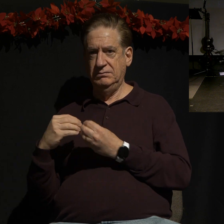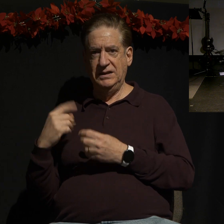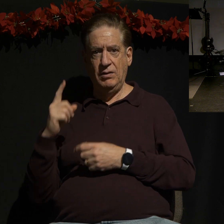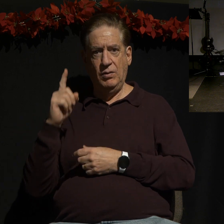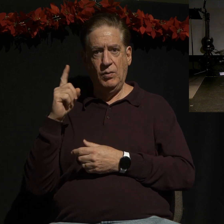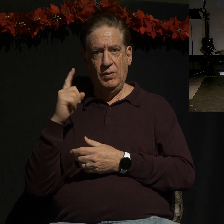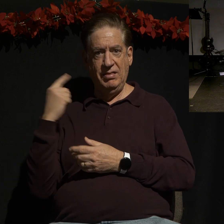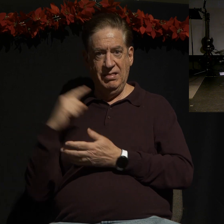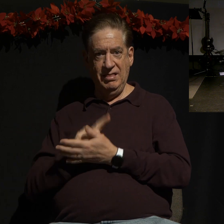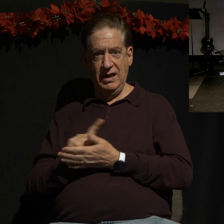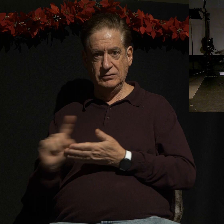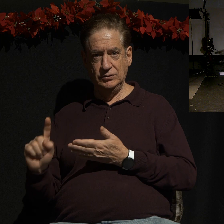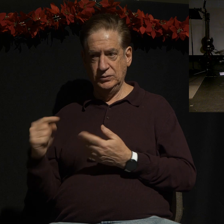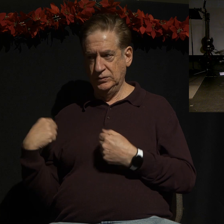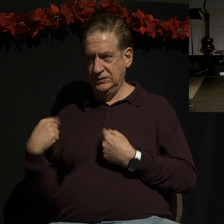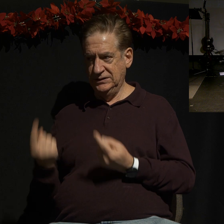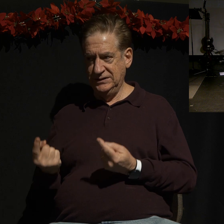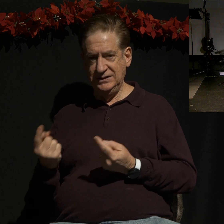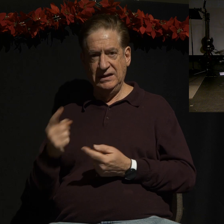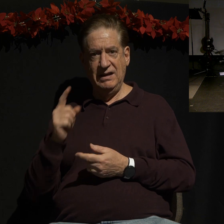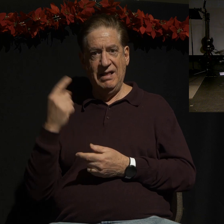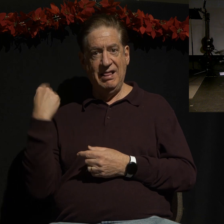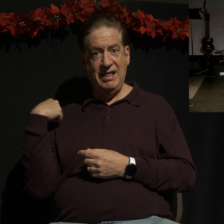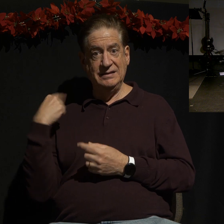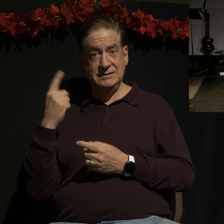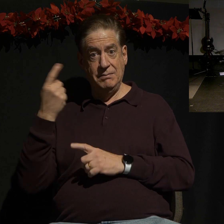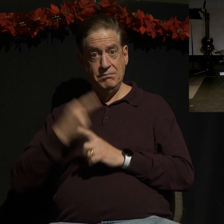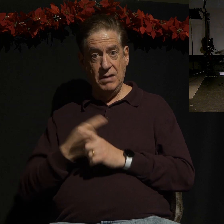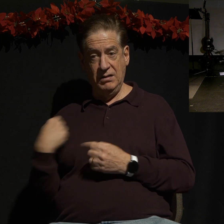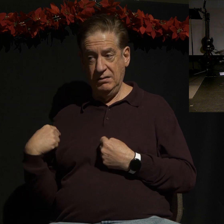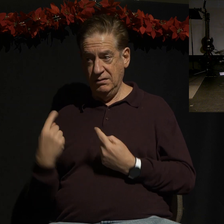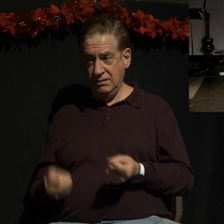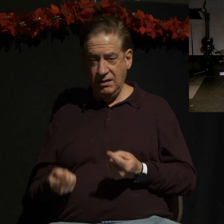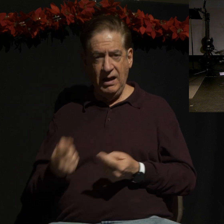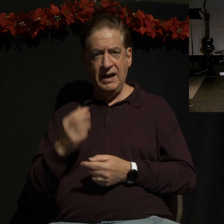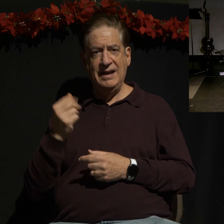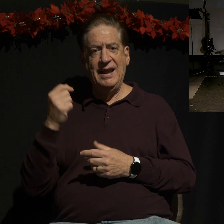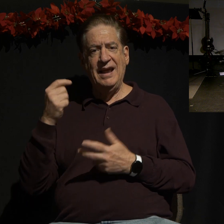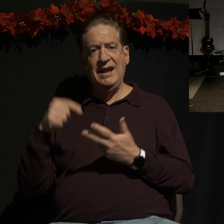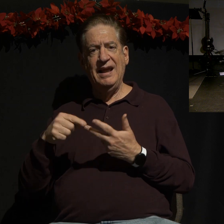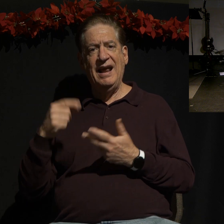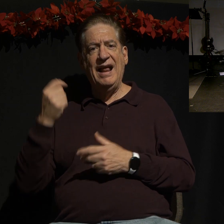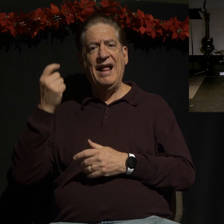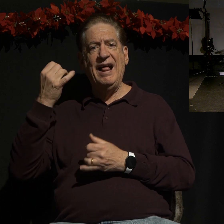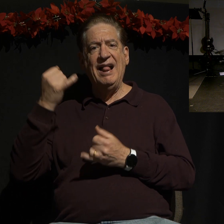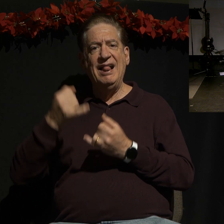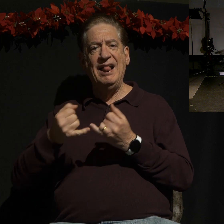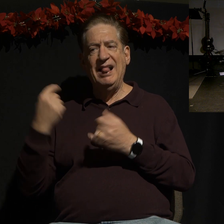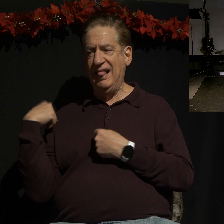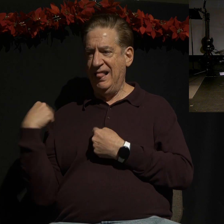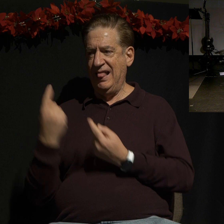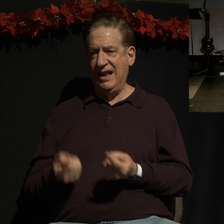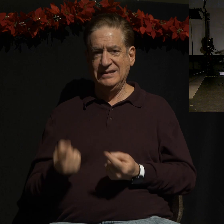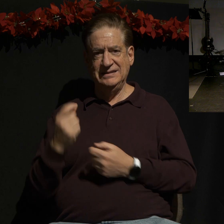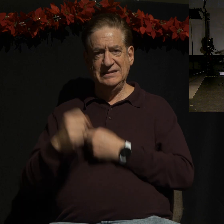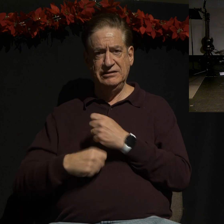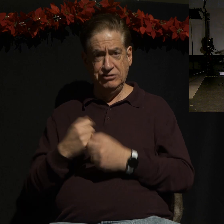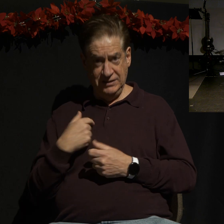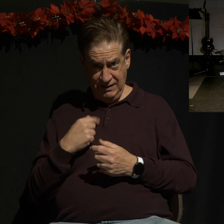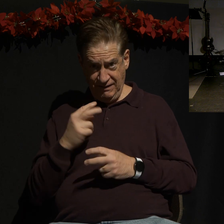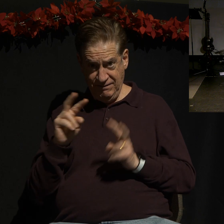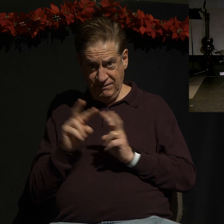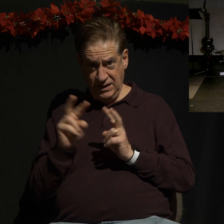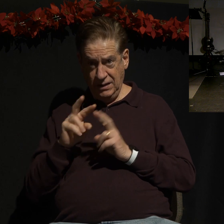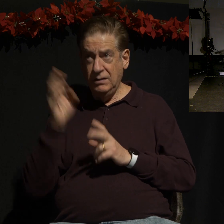What did I value in the last month? What did I value in the last year? Did I value God this past